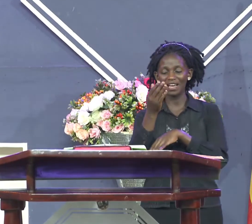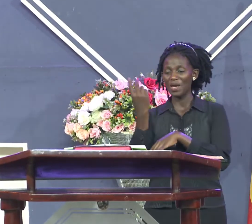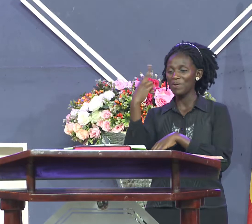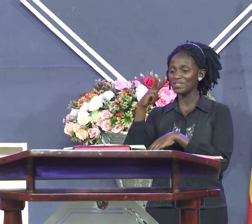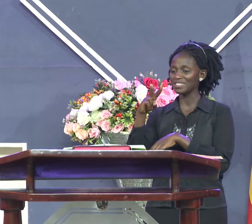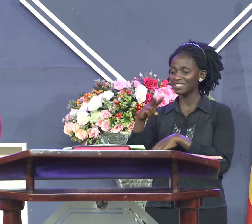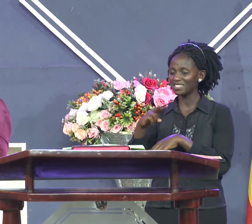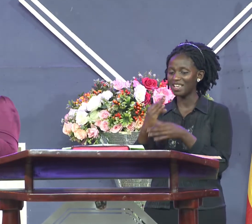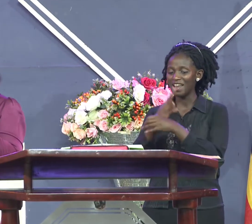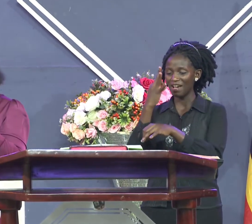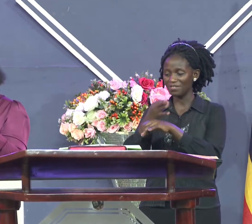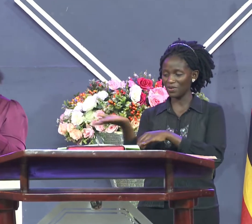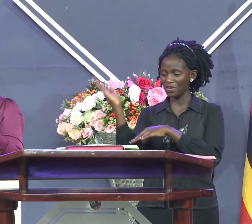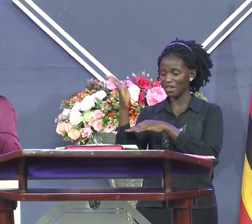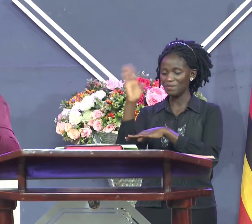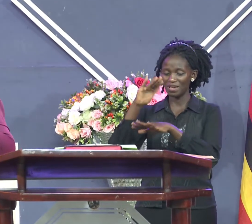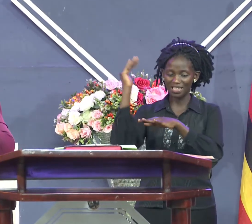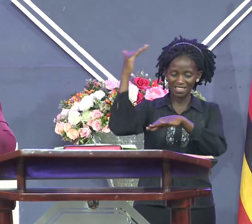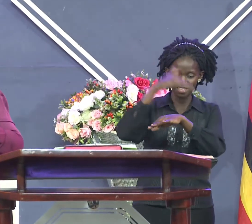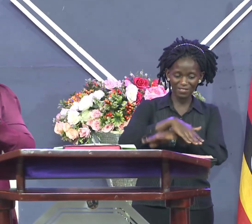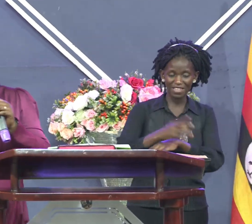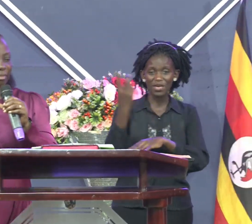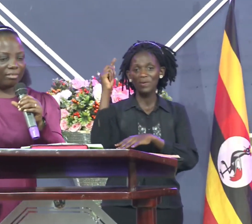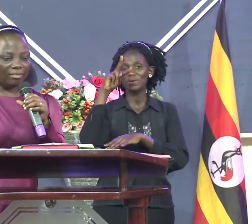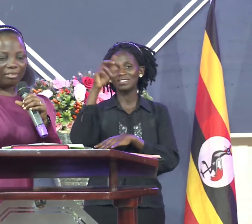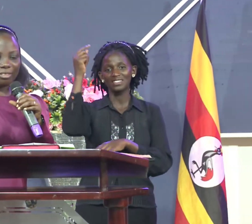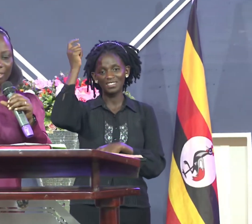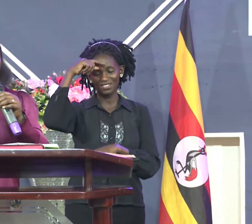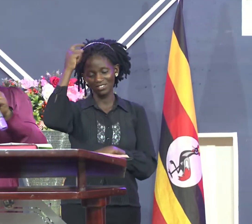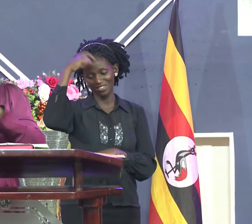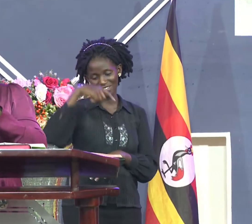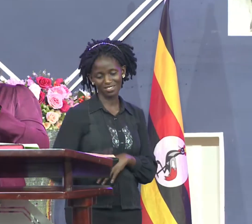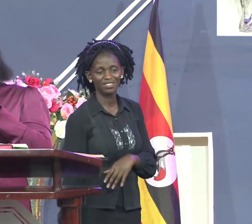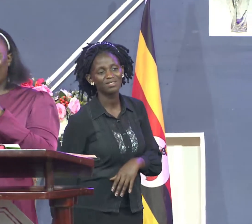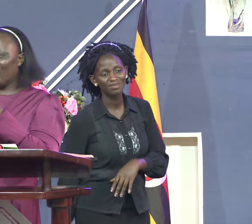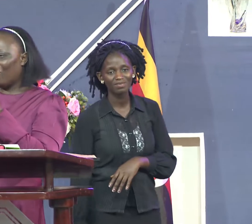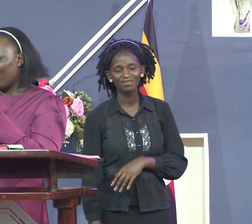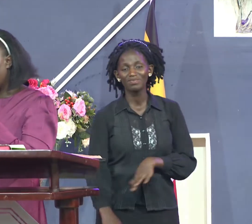them, maybe when you return, you will see them changed people with wisdom.